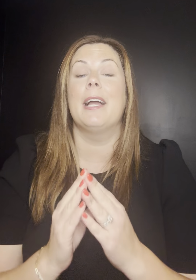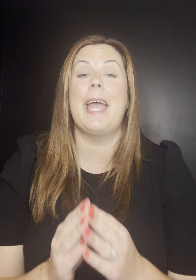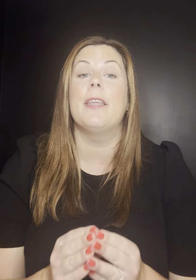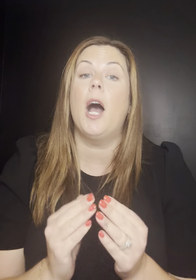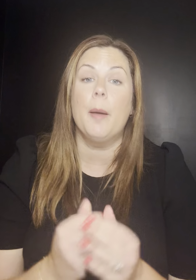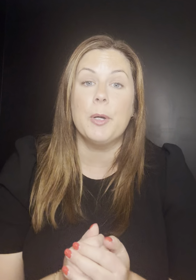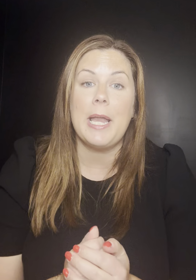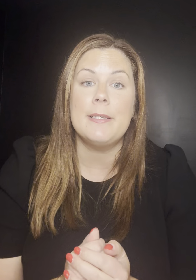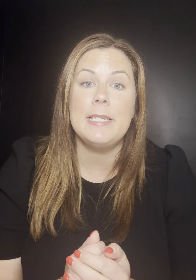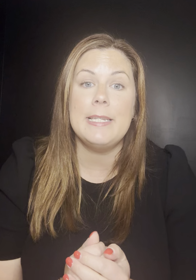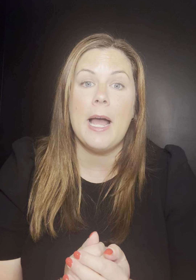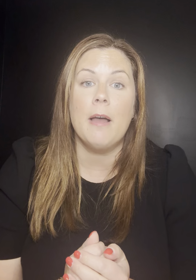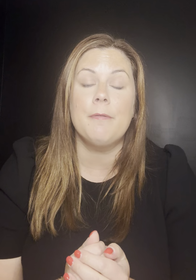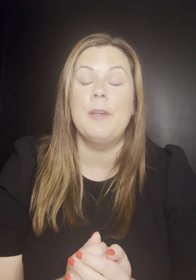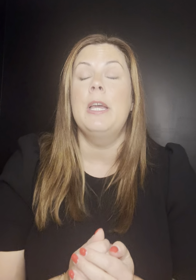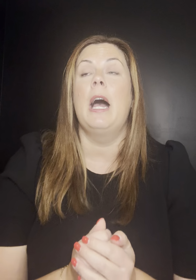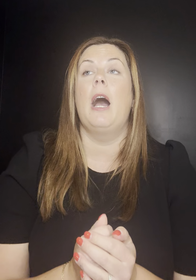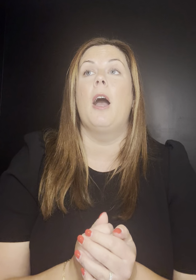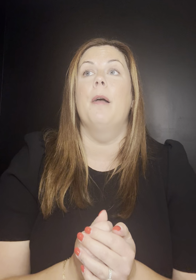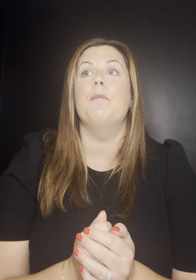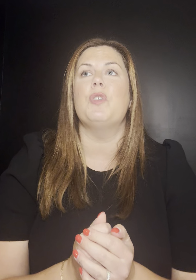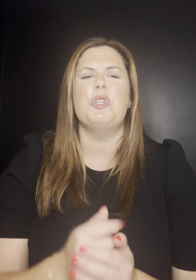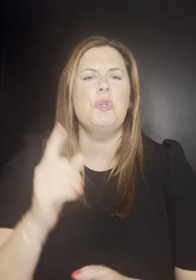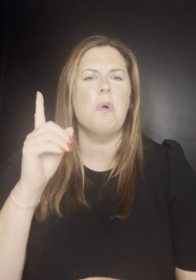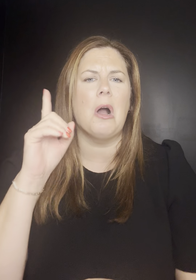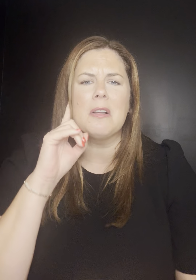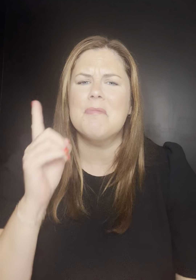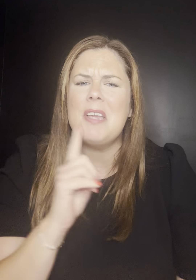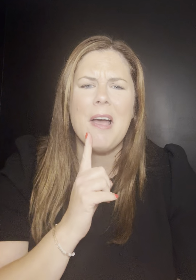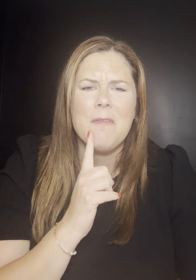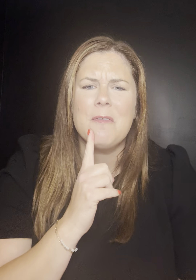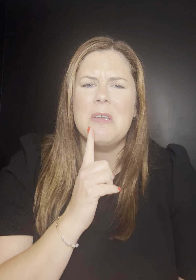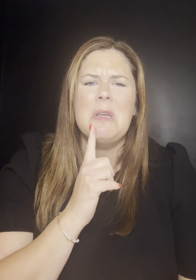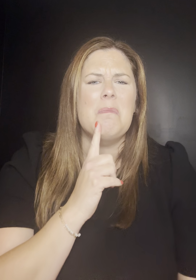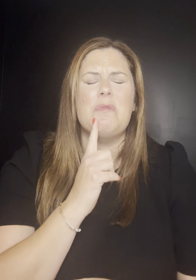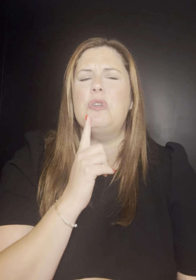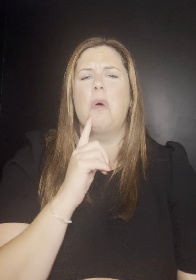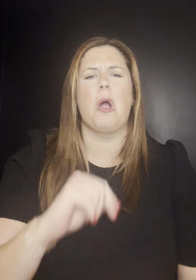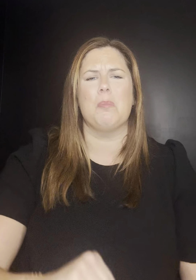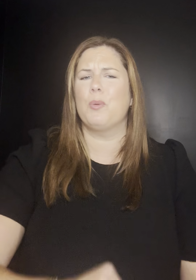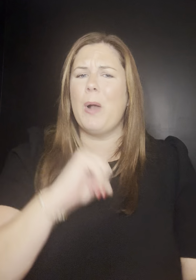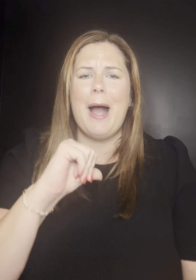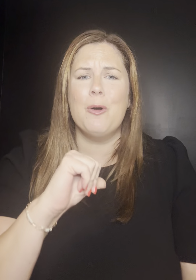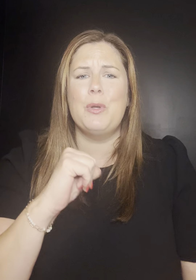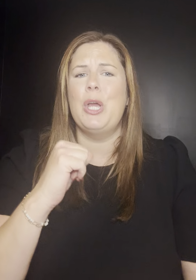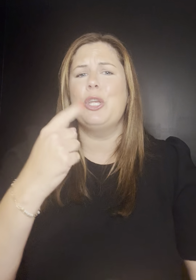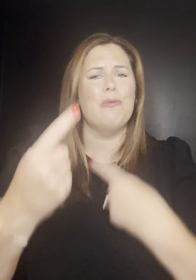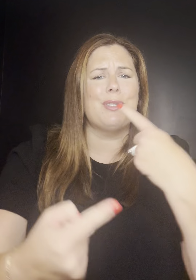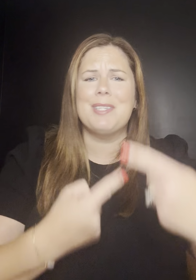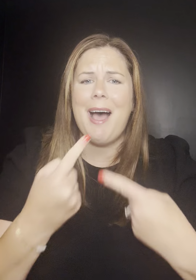Again, uppercase D deaf, you are deaf, you are proud, you